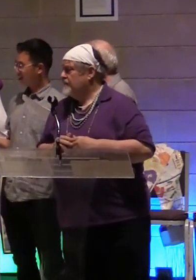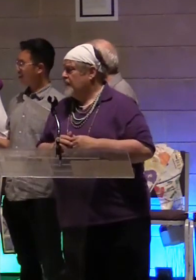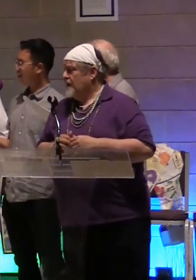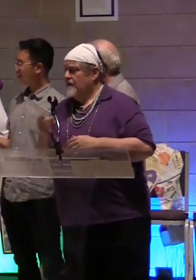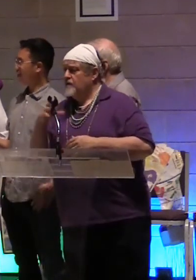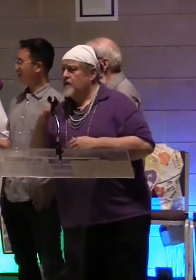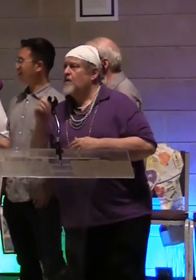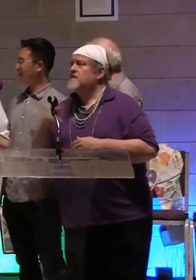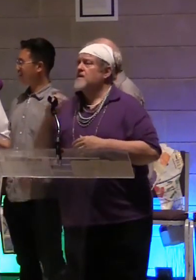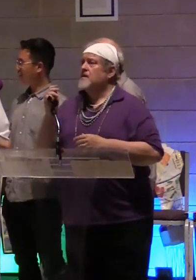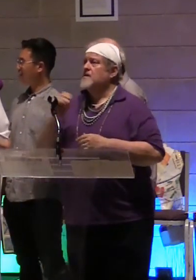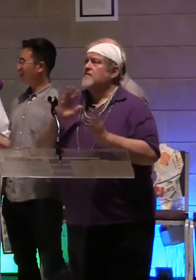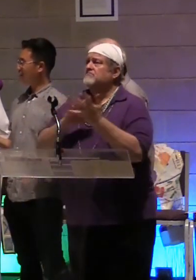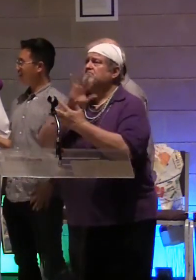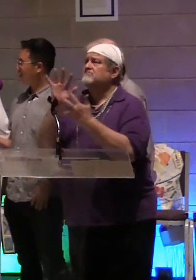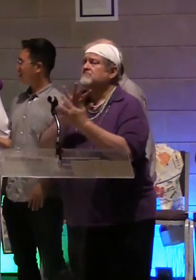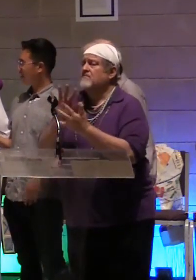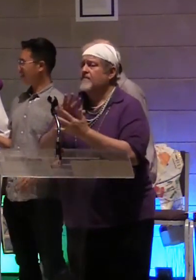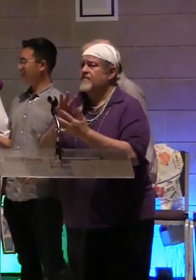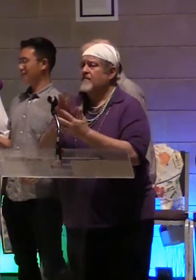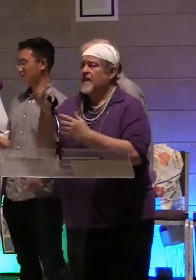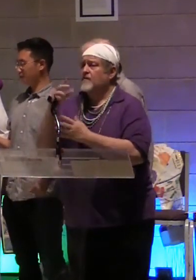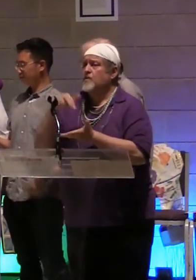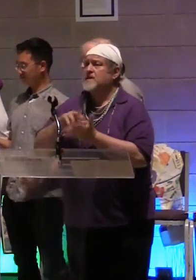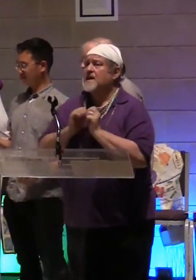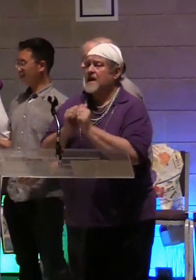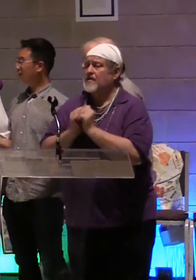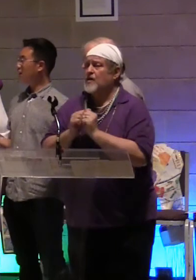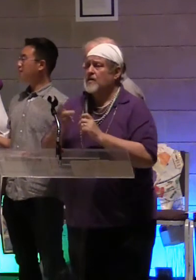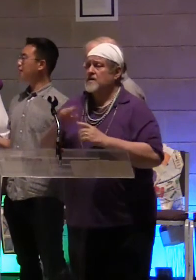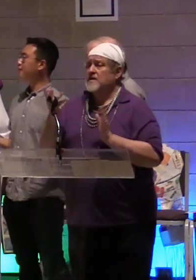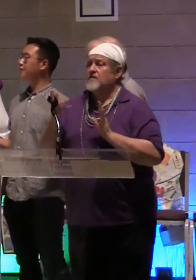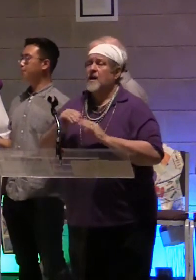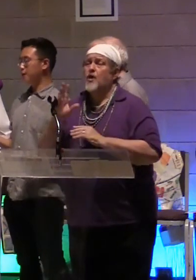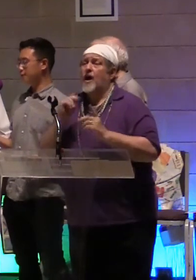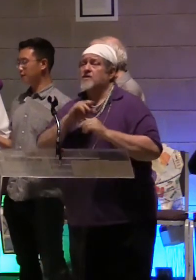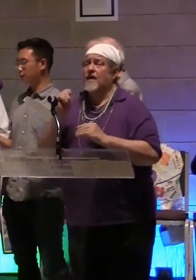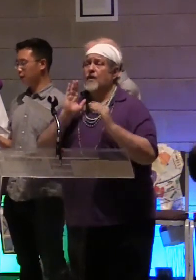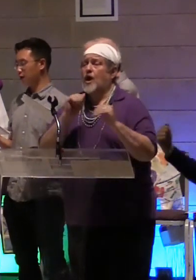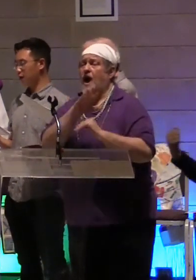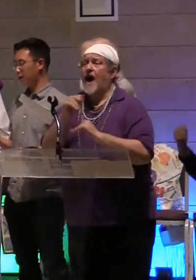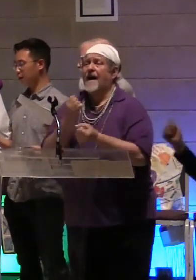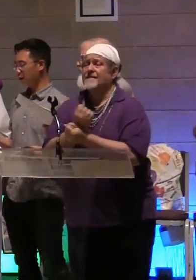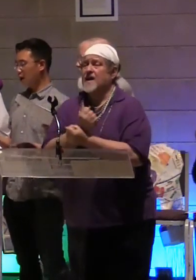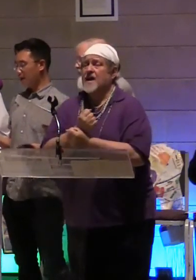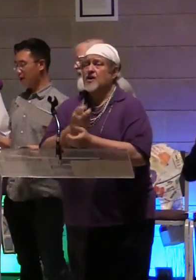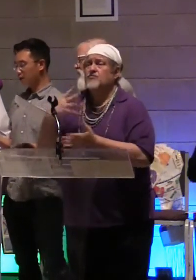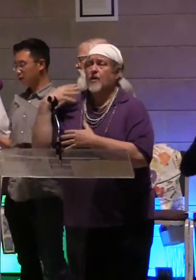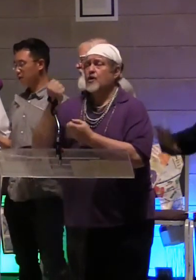We are doctors and lawyers. And when we stand together, we'll be victorious. Sending prayers of